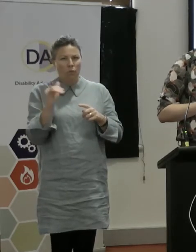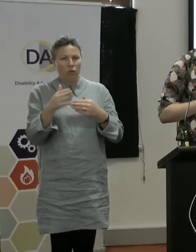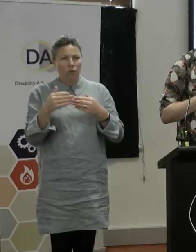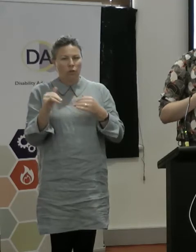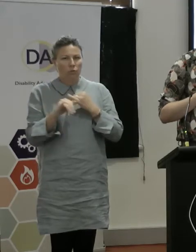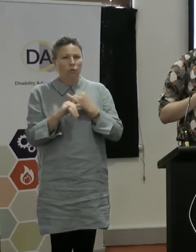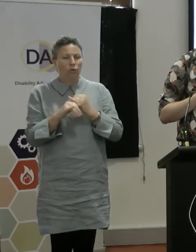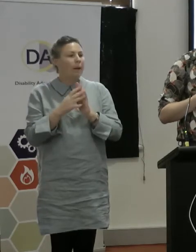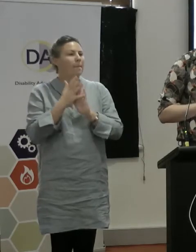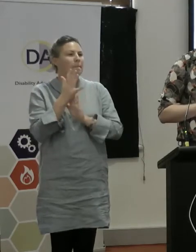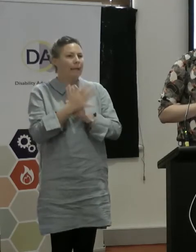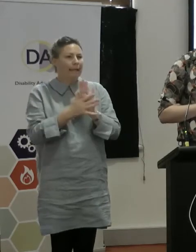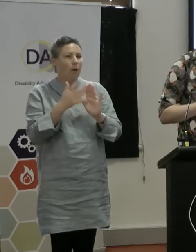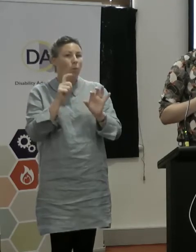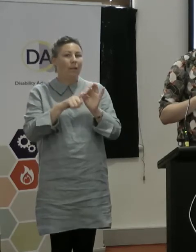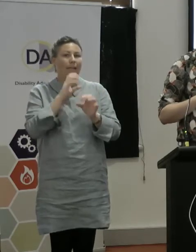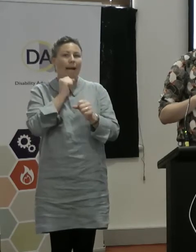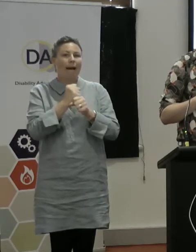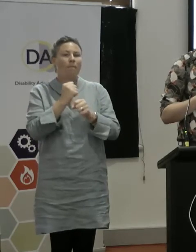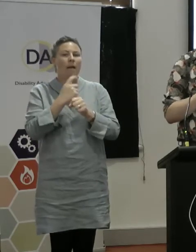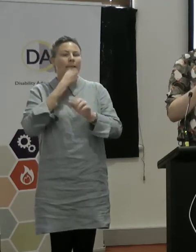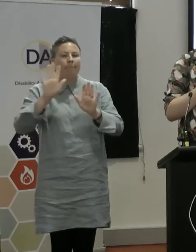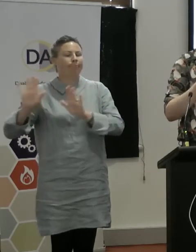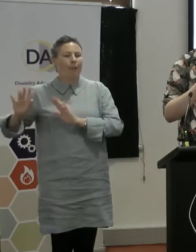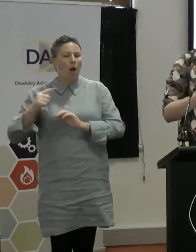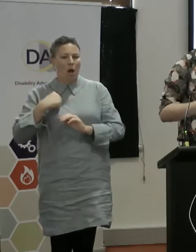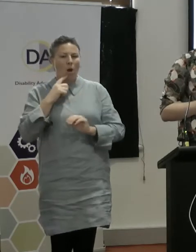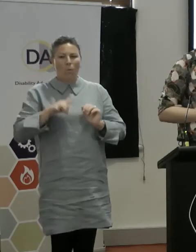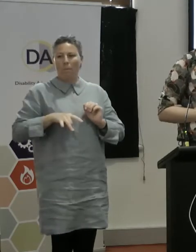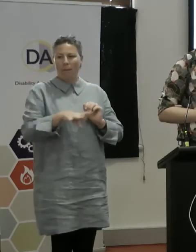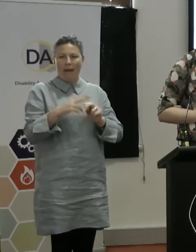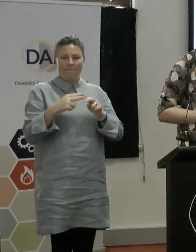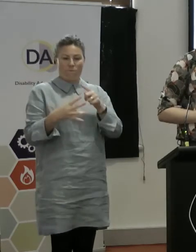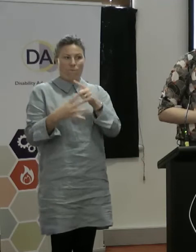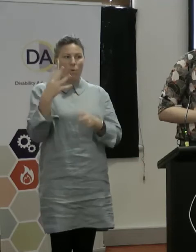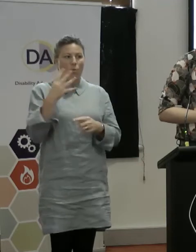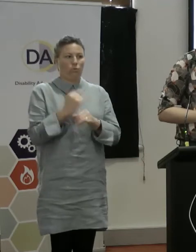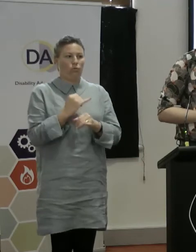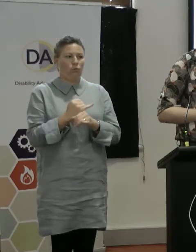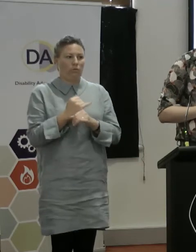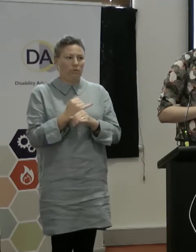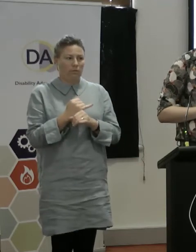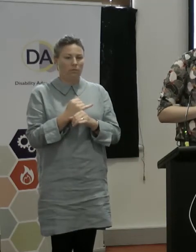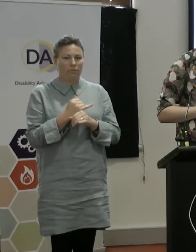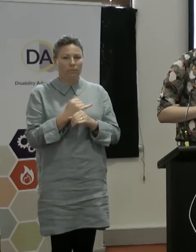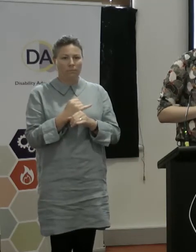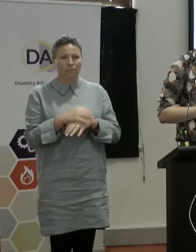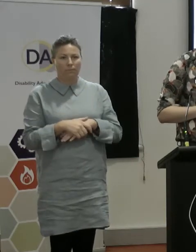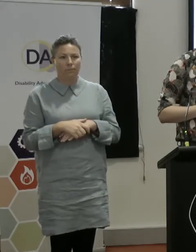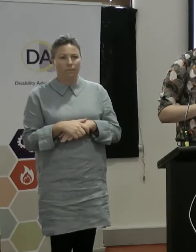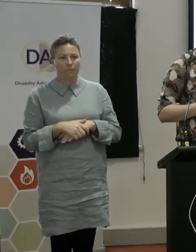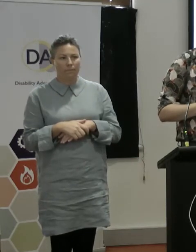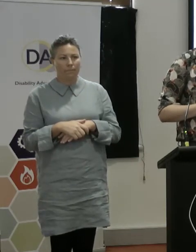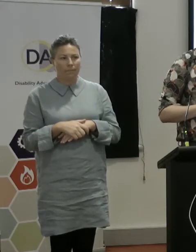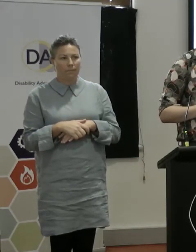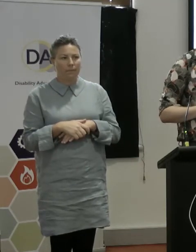What that means is that the Queensland Government will foot the bill for those institutions. I think it's important